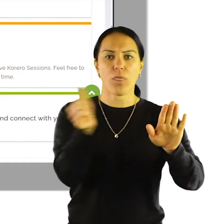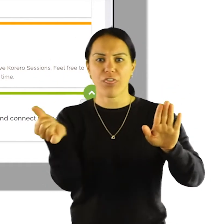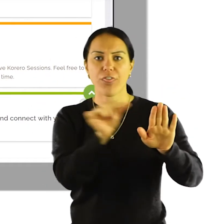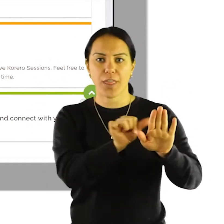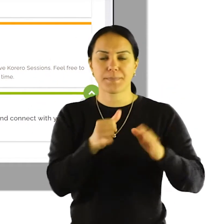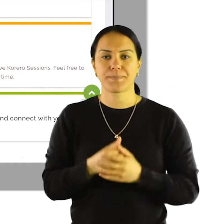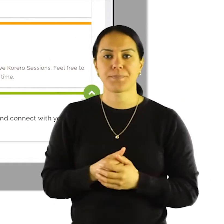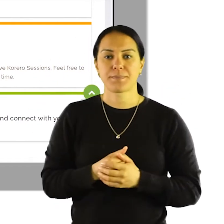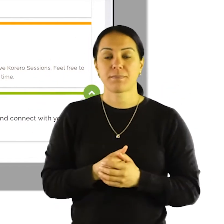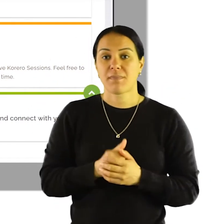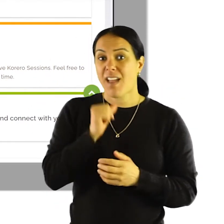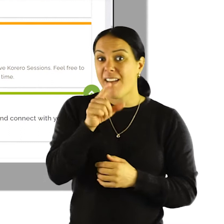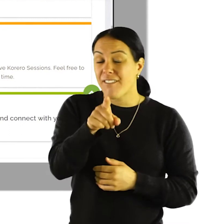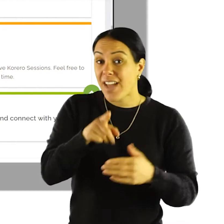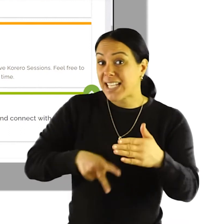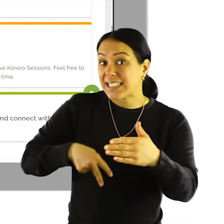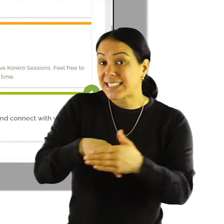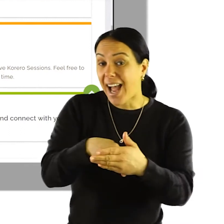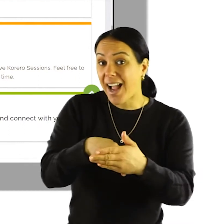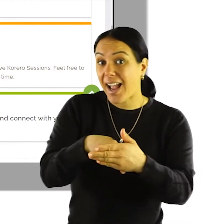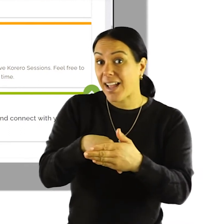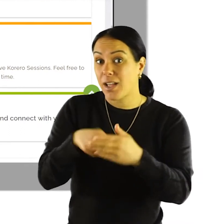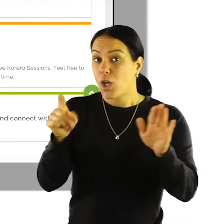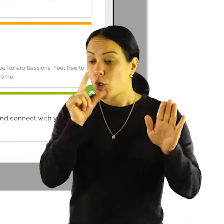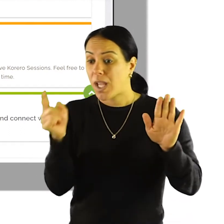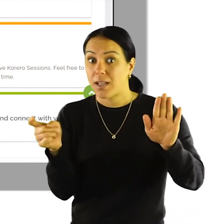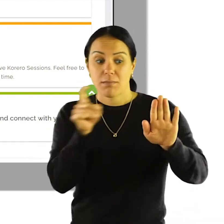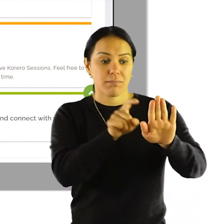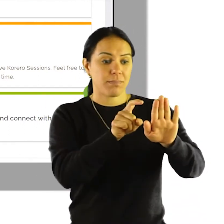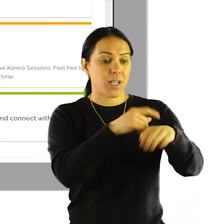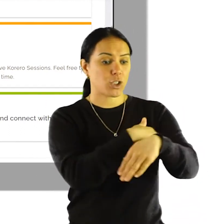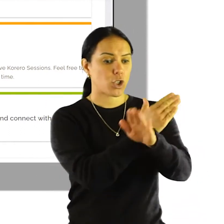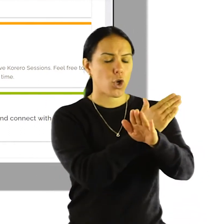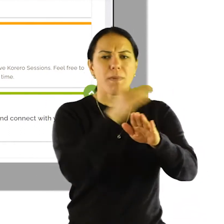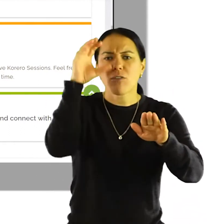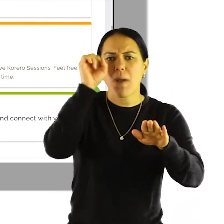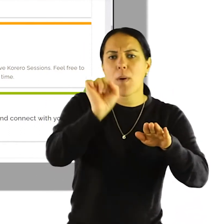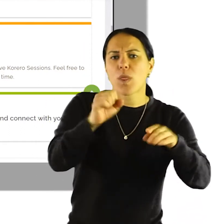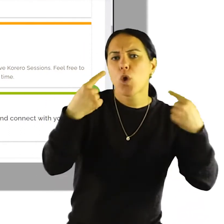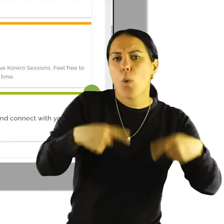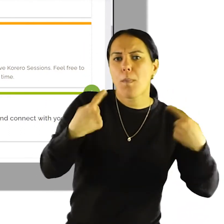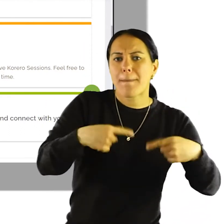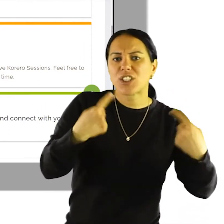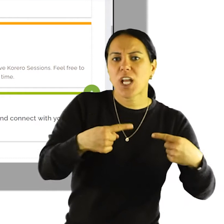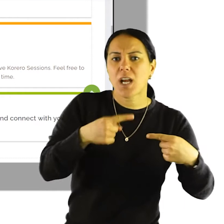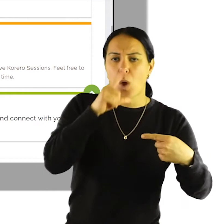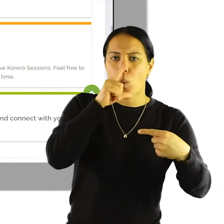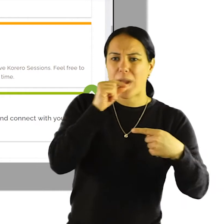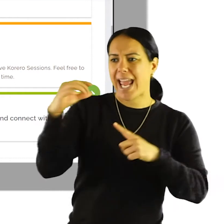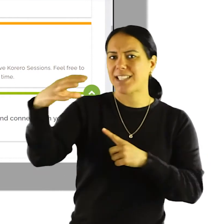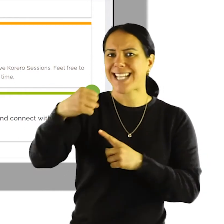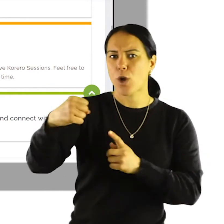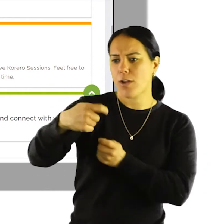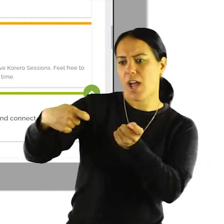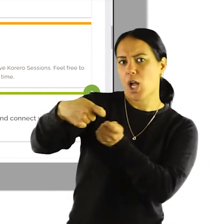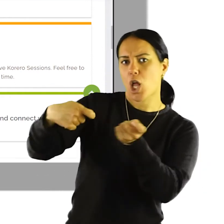one of the wonderful things we can do is if you get stuck, using Zoom, with your permission, we can jump onto your computer and help you